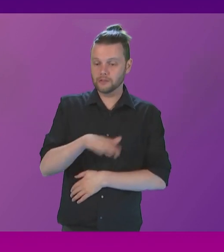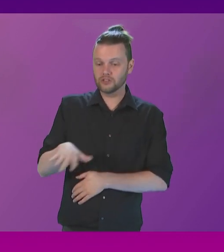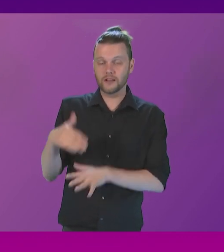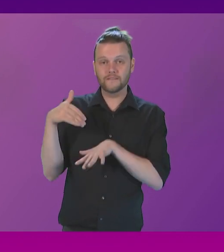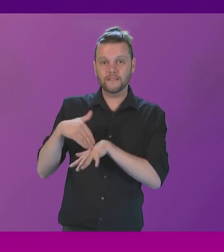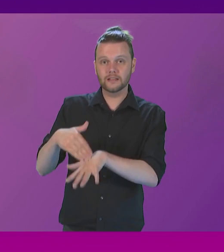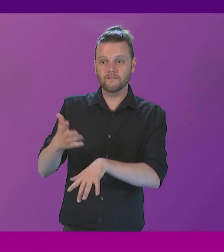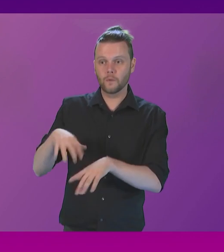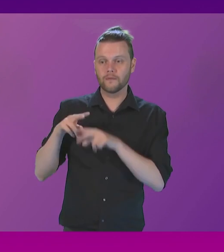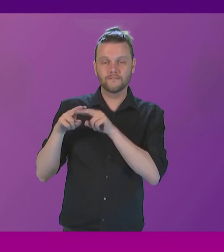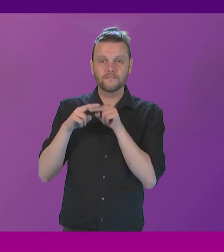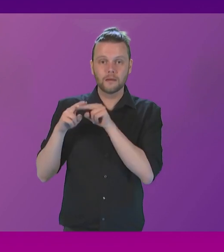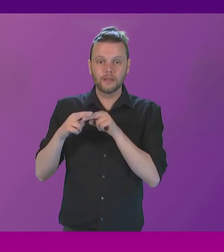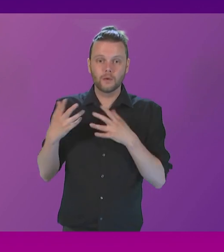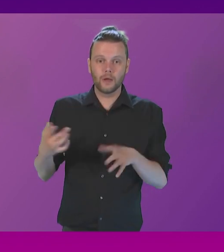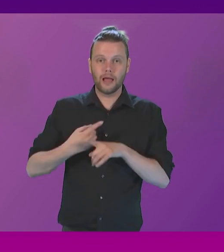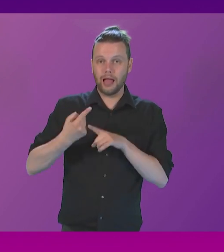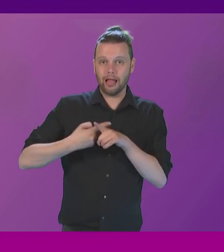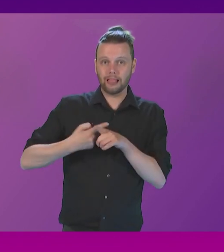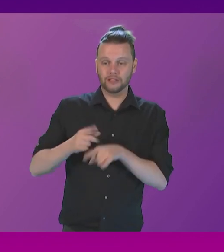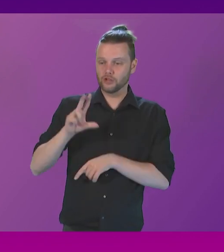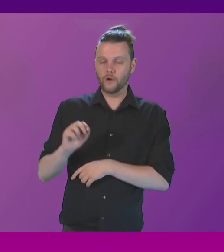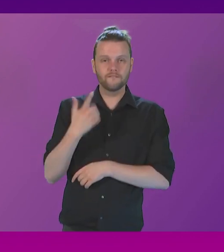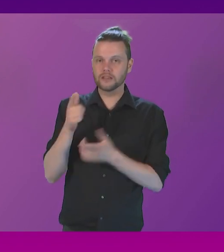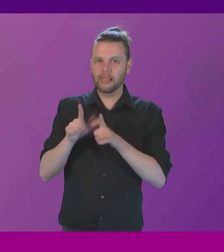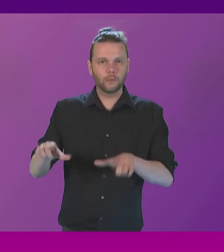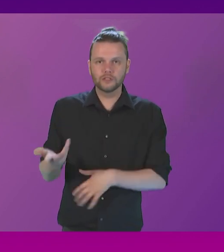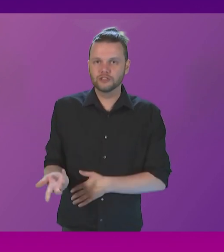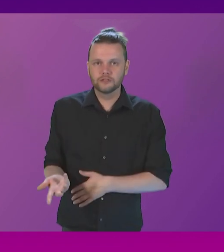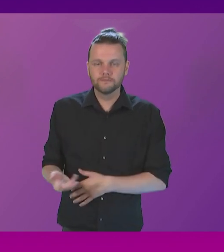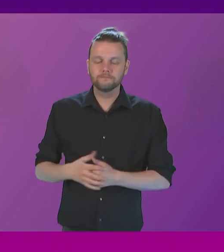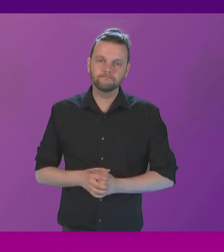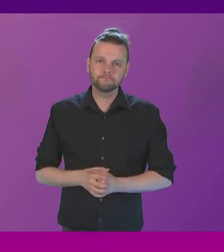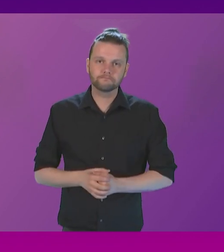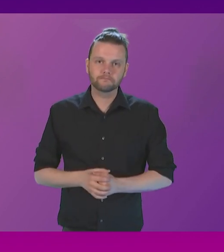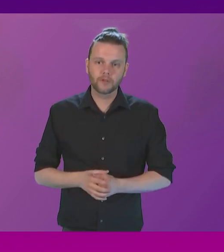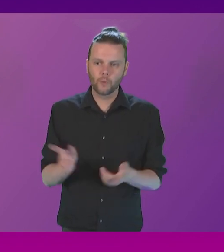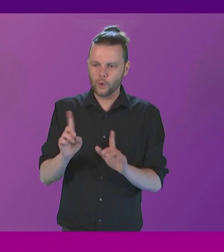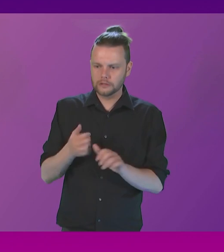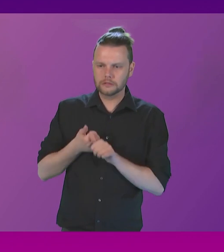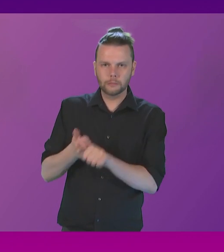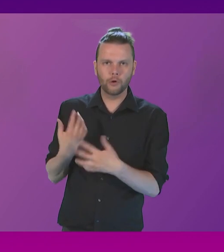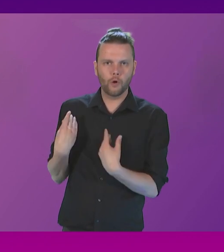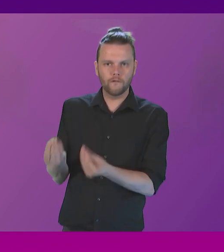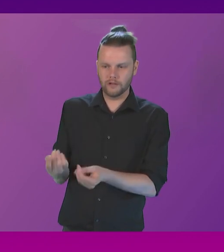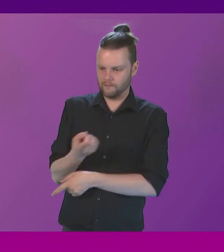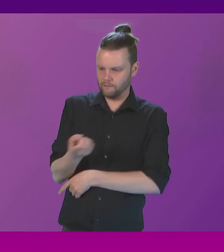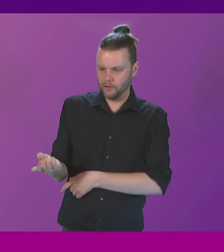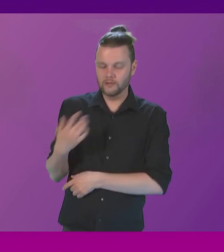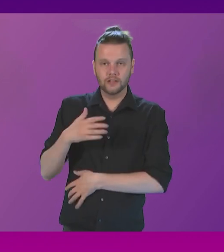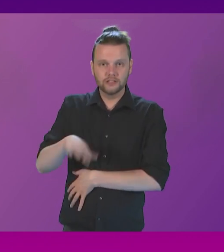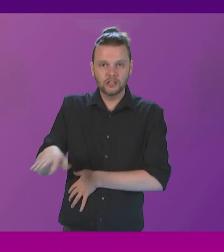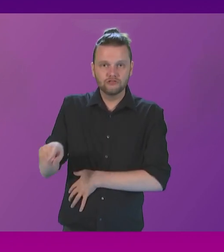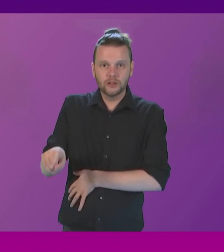come from families where English is not their first language. What support will be offered to these